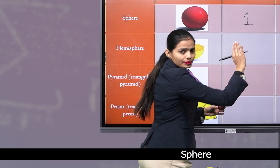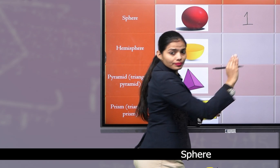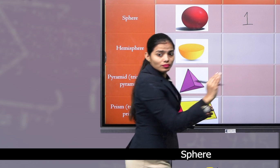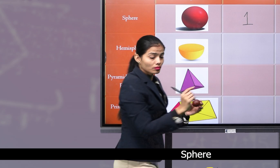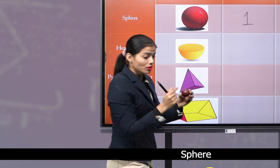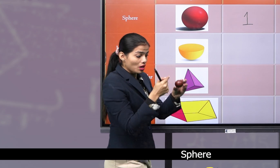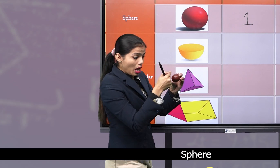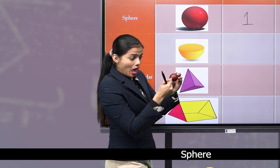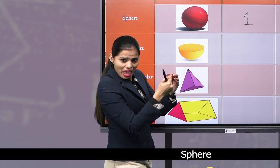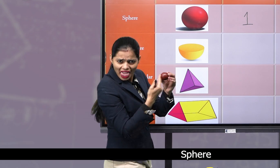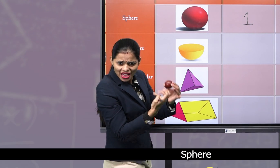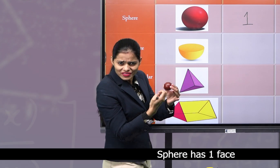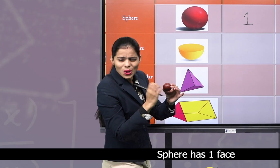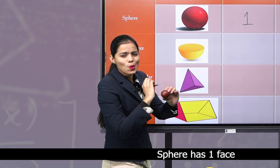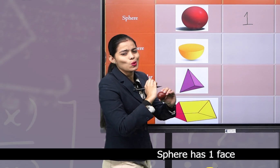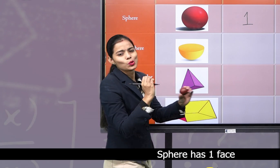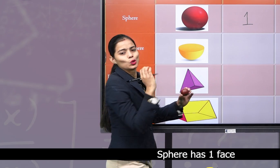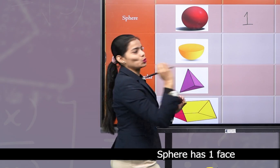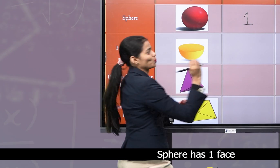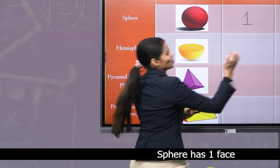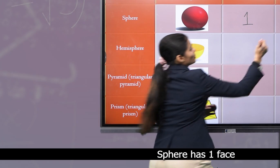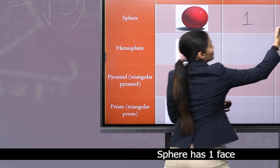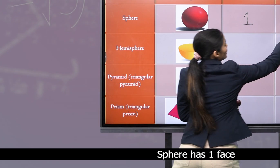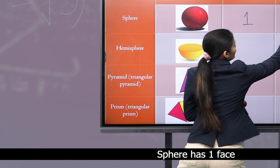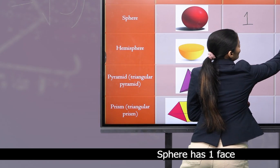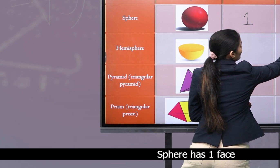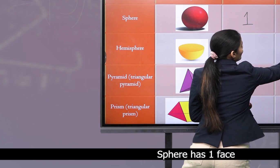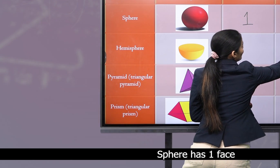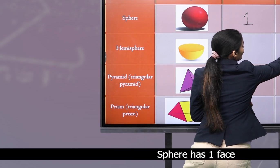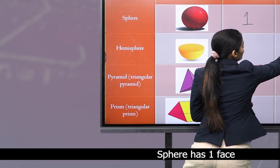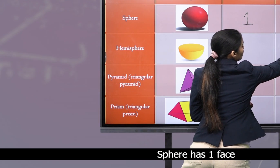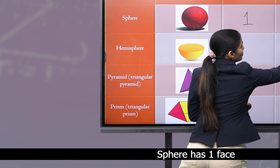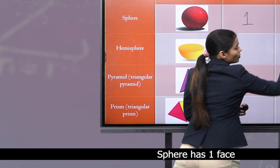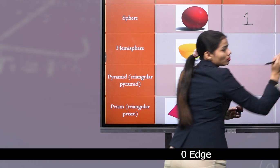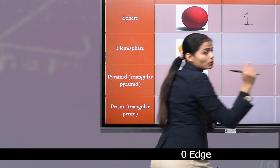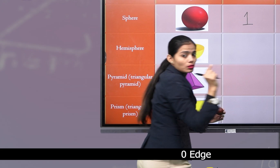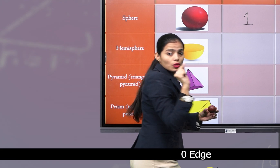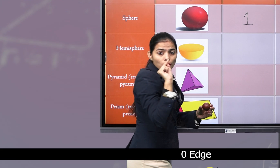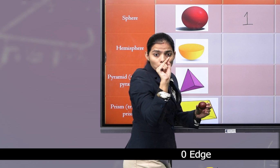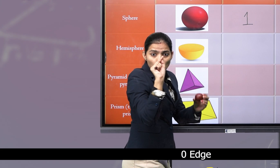Sphere. Sphere has 1 face, 0 edge